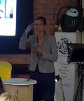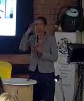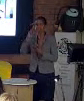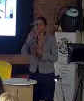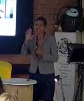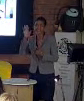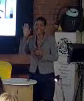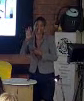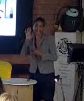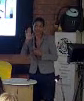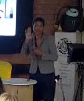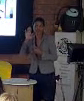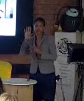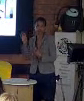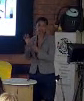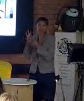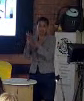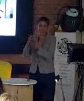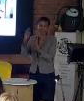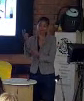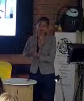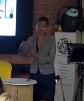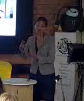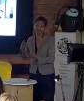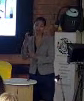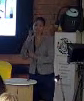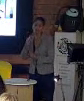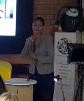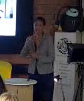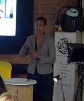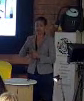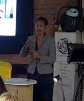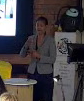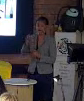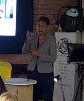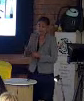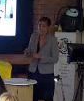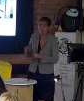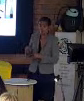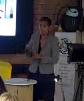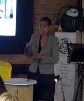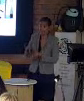integrated whilst the guy was performing in front, how was that done?